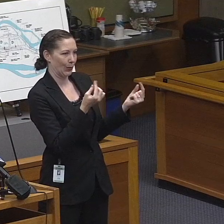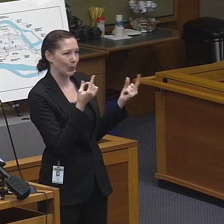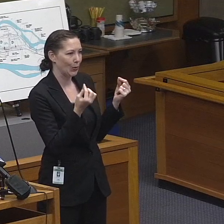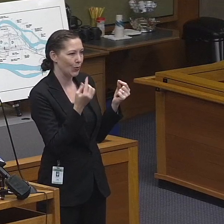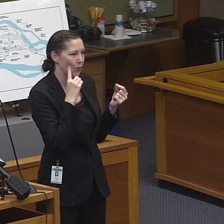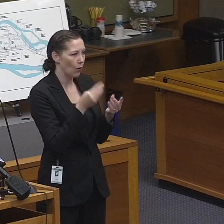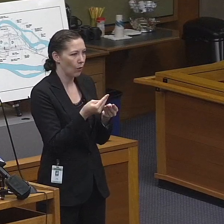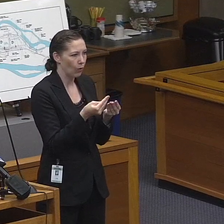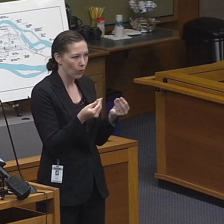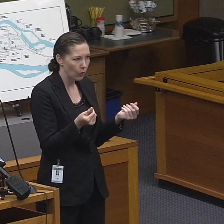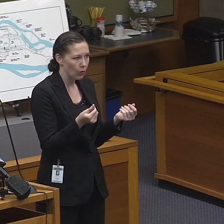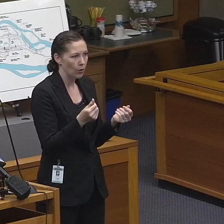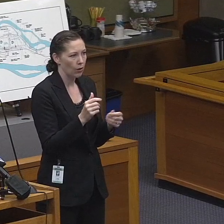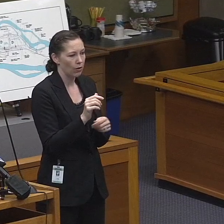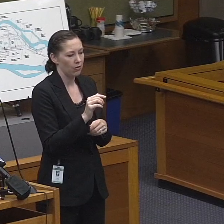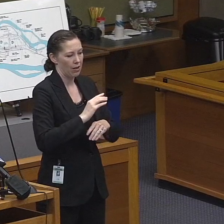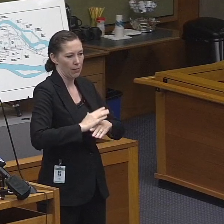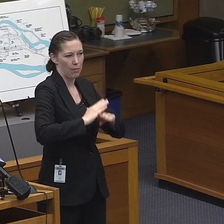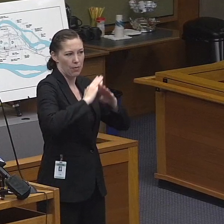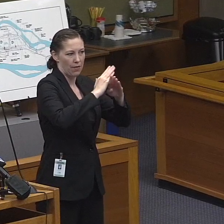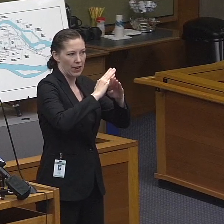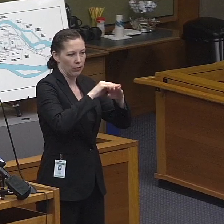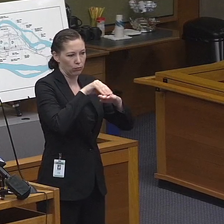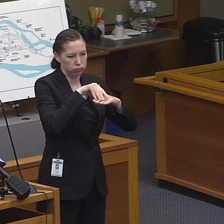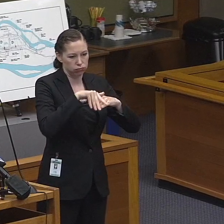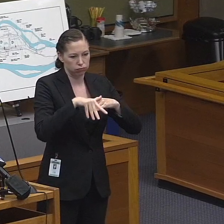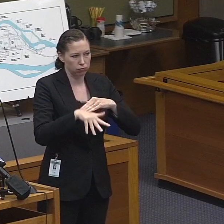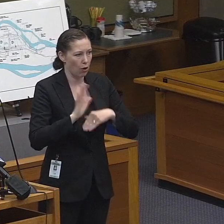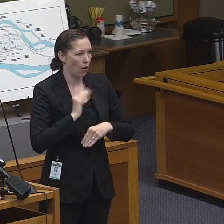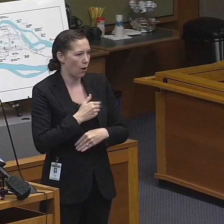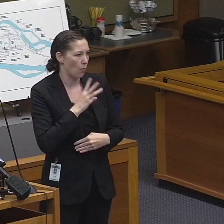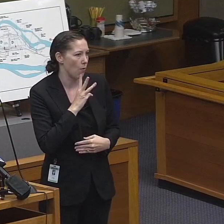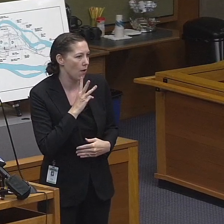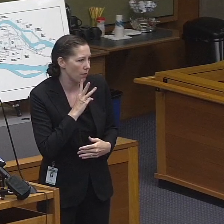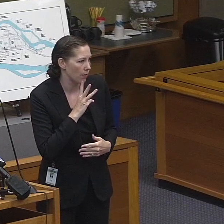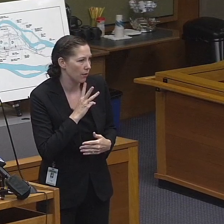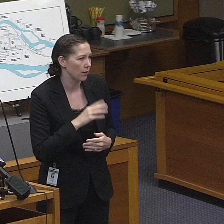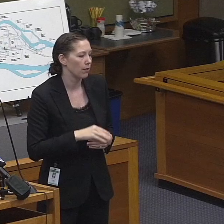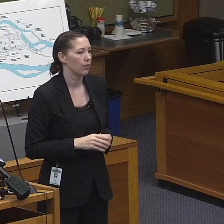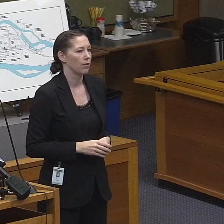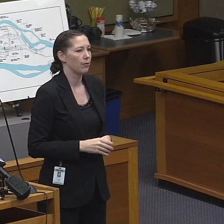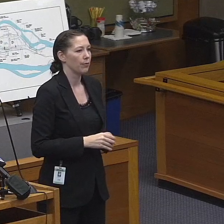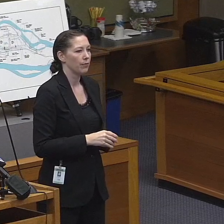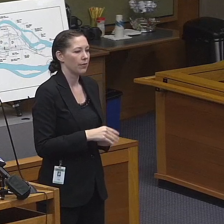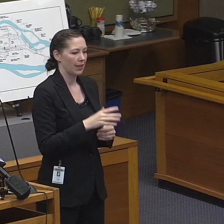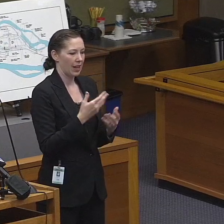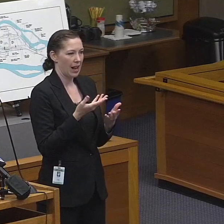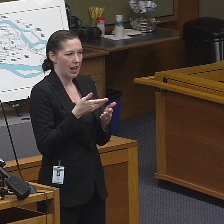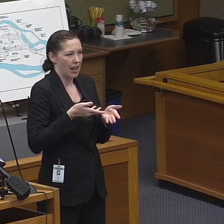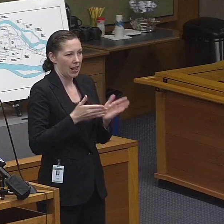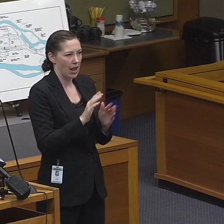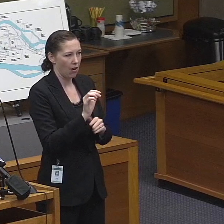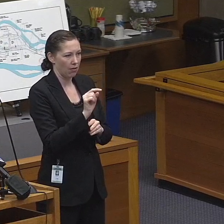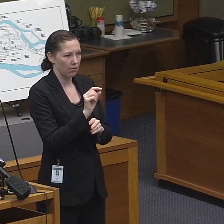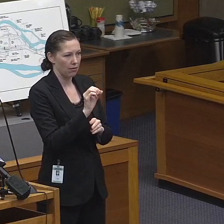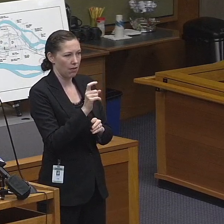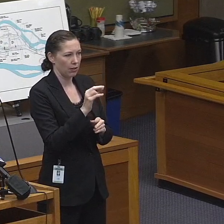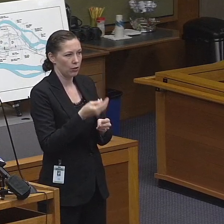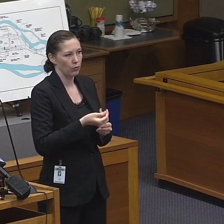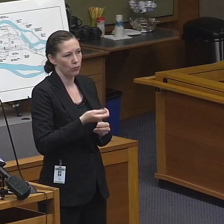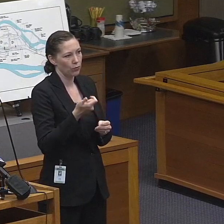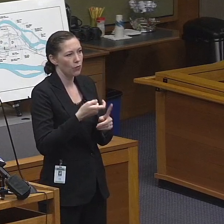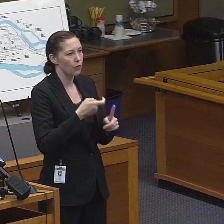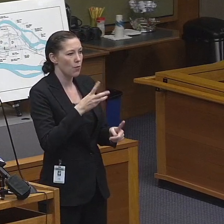to prevent algae, to prevent toxins from entering our water system at levels above the EPA